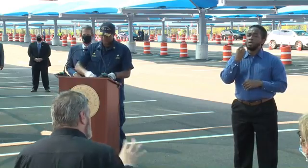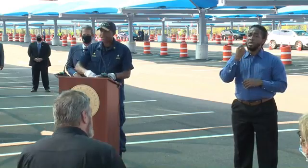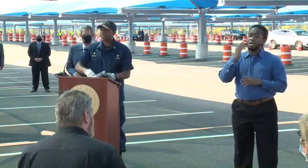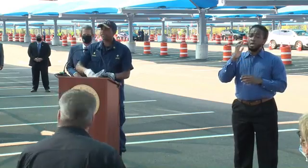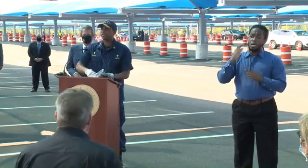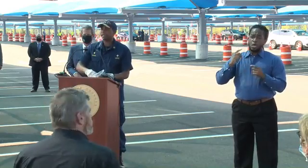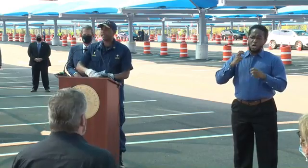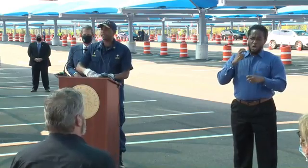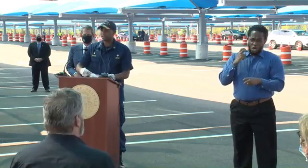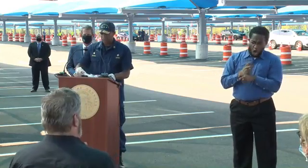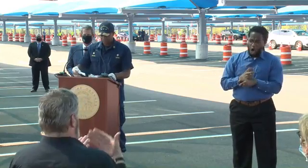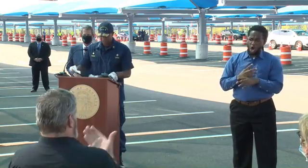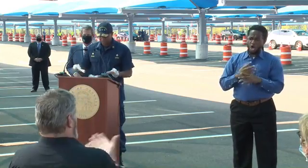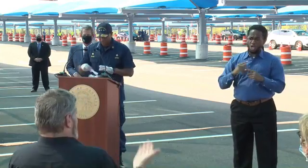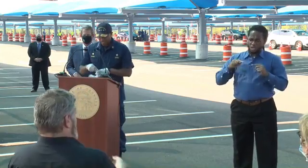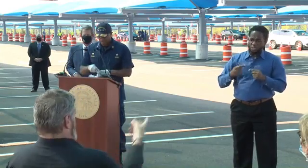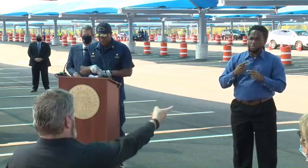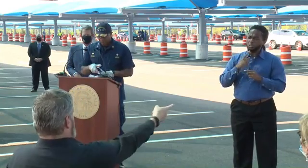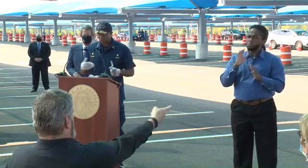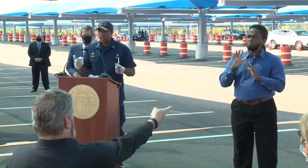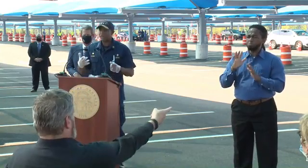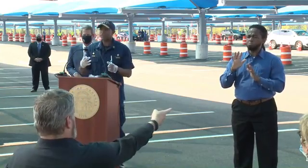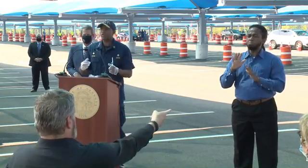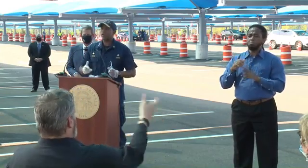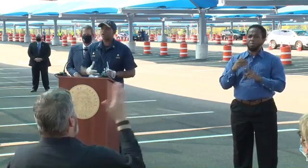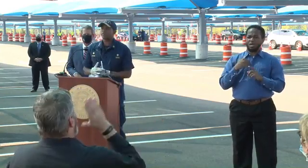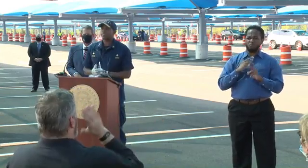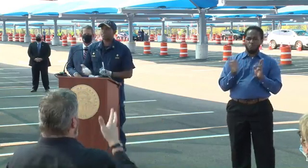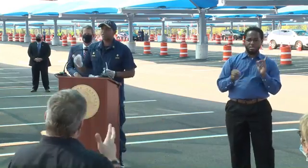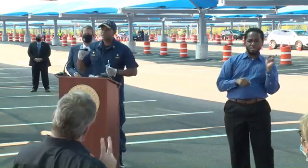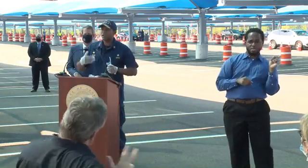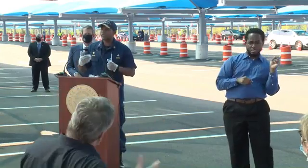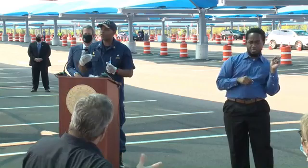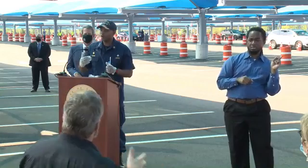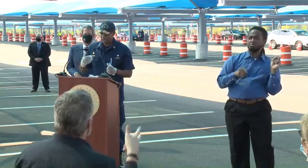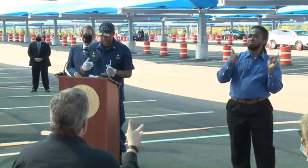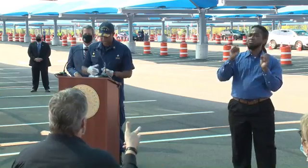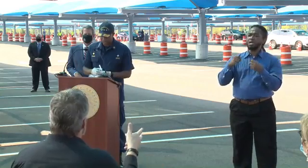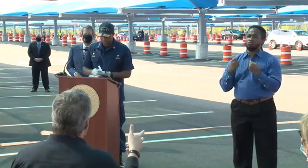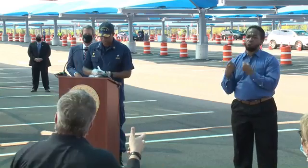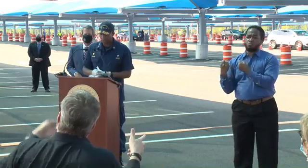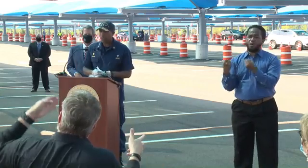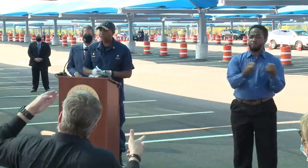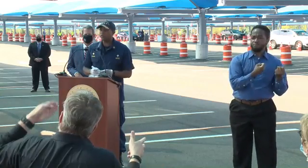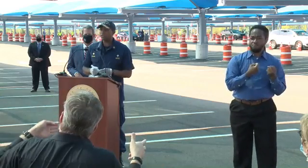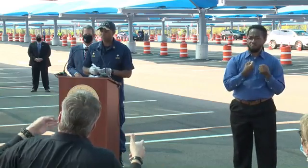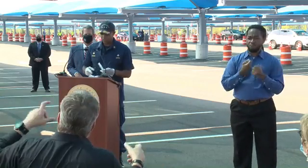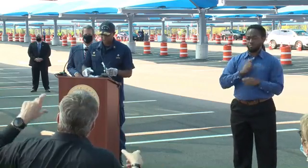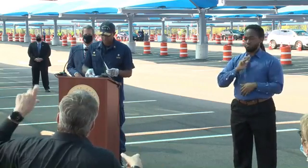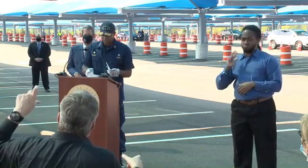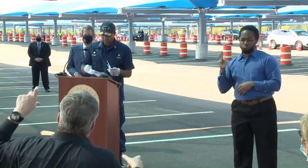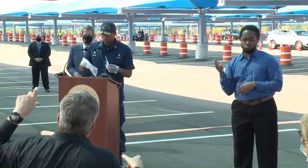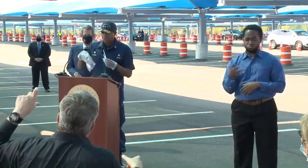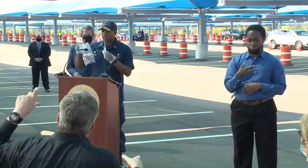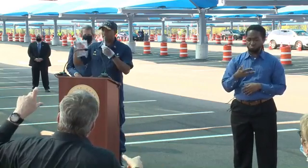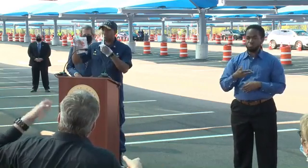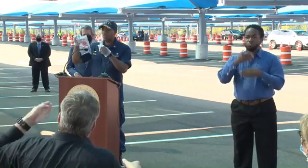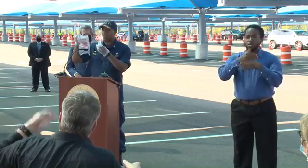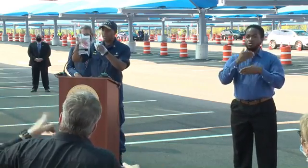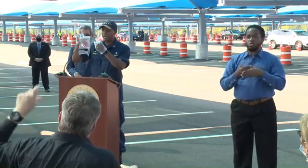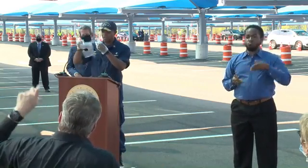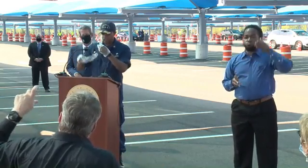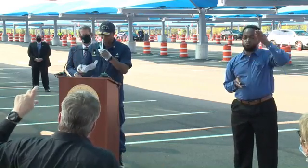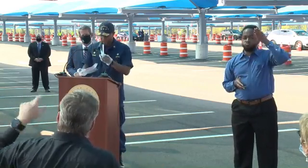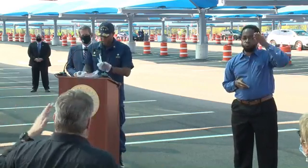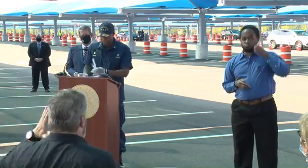If you come to this testing site, you'll drive up in your car. They'll have you wind down your window. They will hand